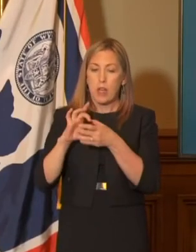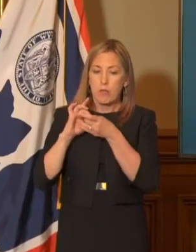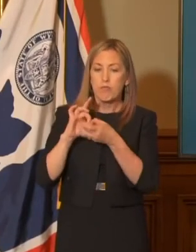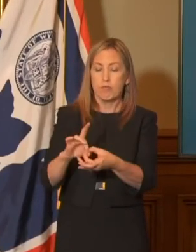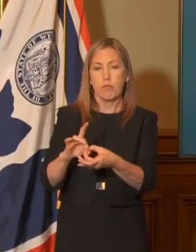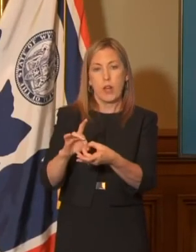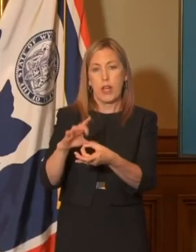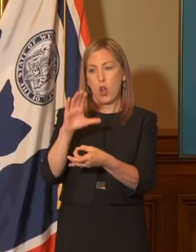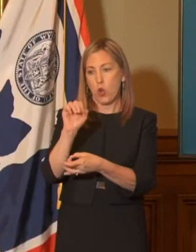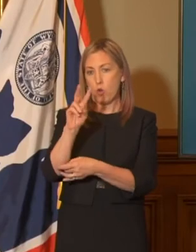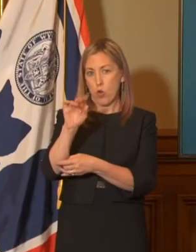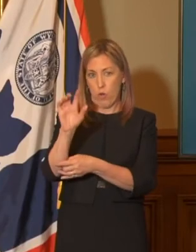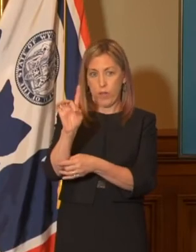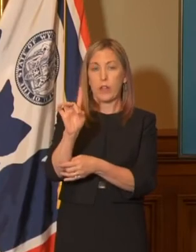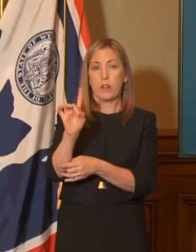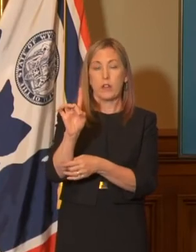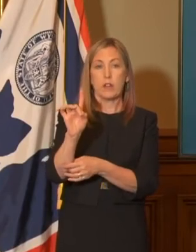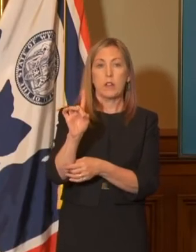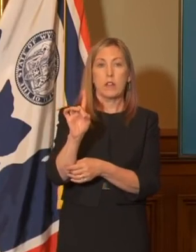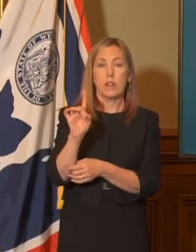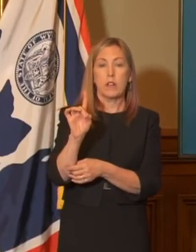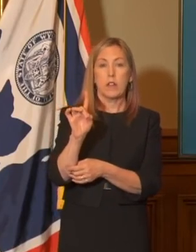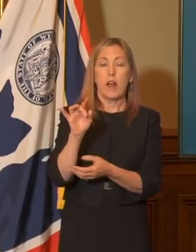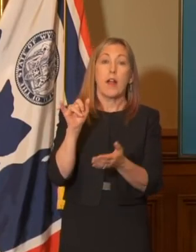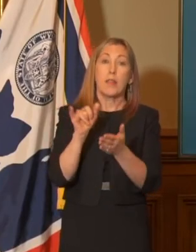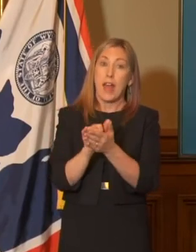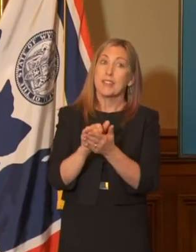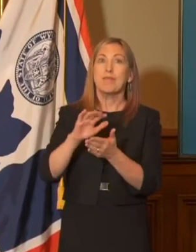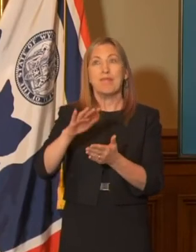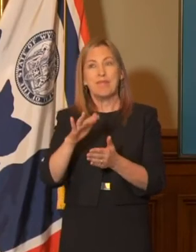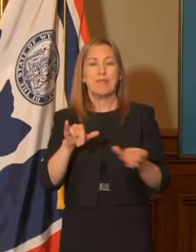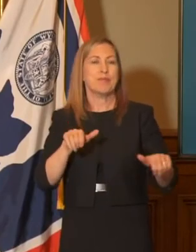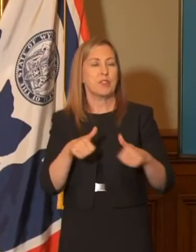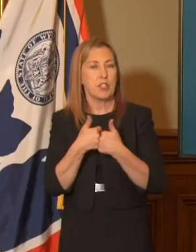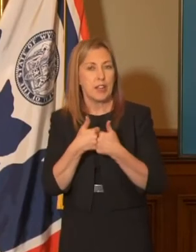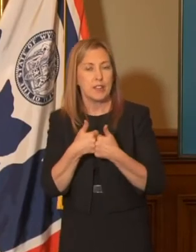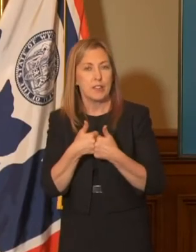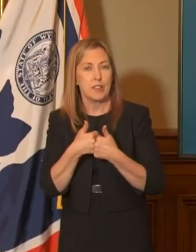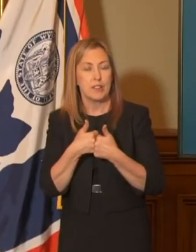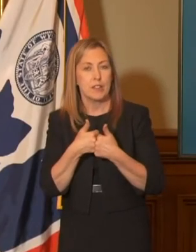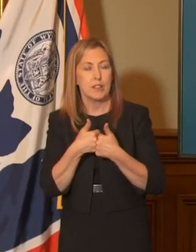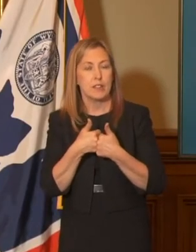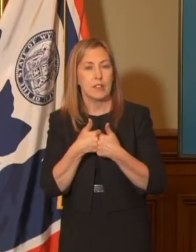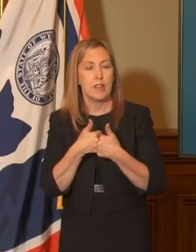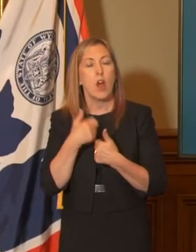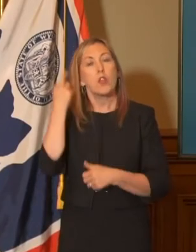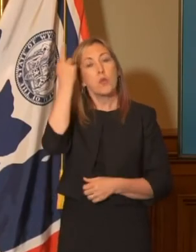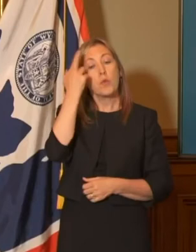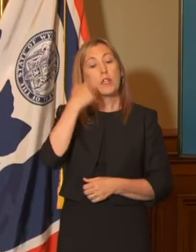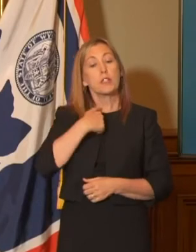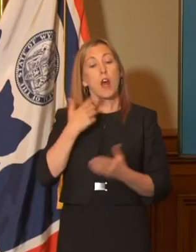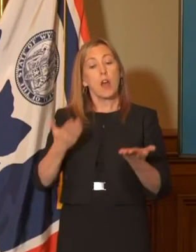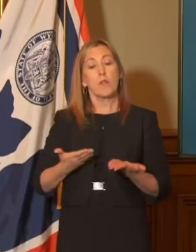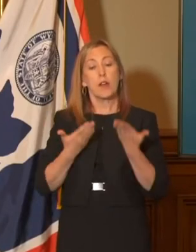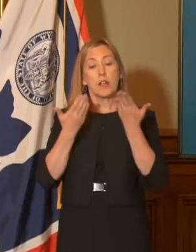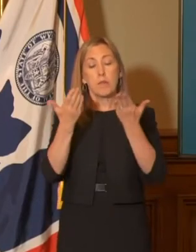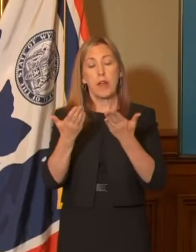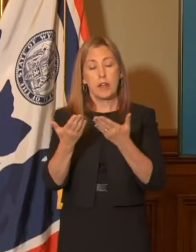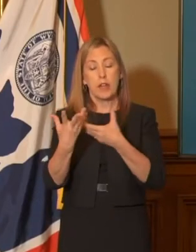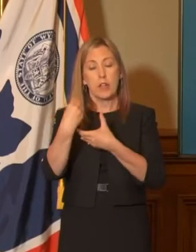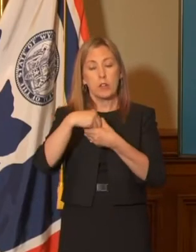related, and so that's sort of a challenge. But the reason I've recommended putting it in